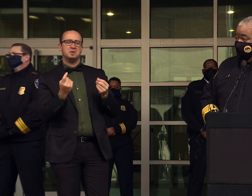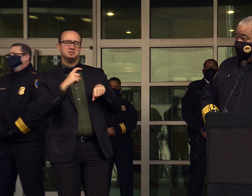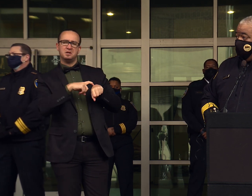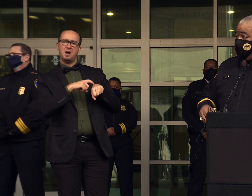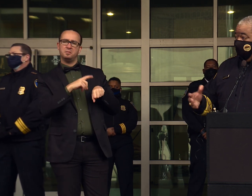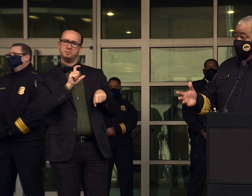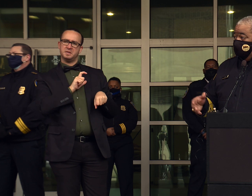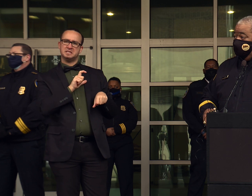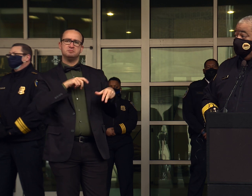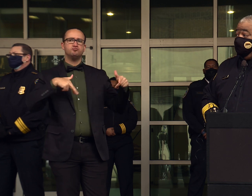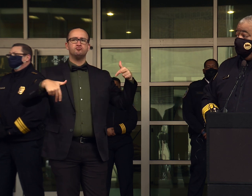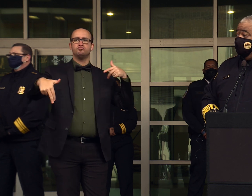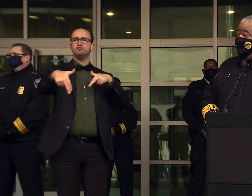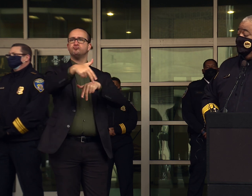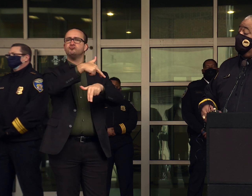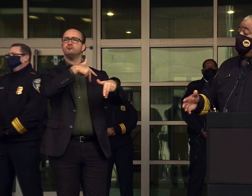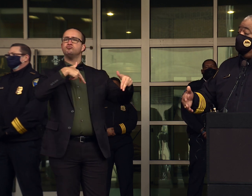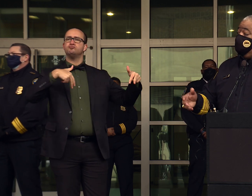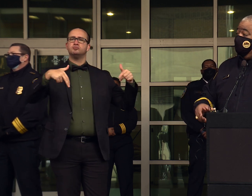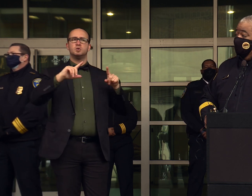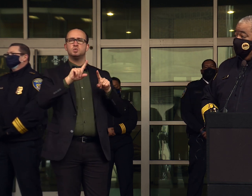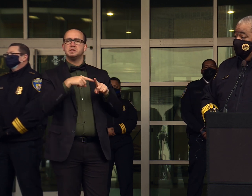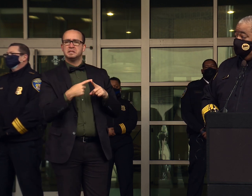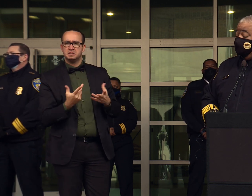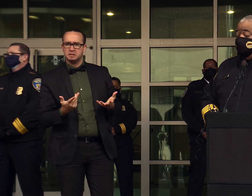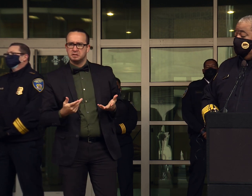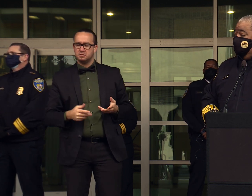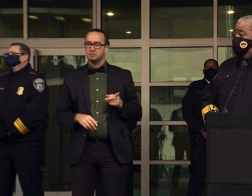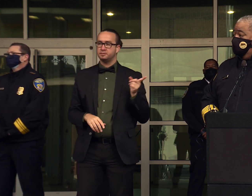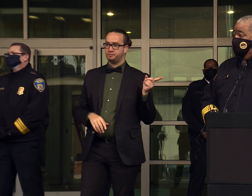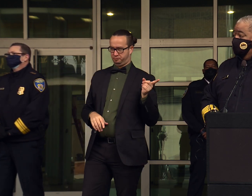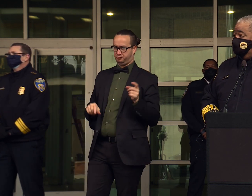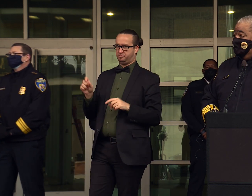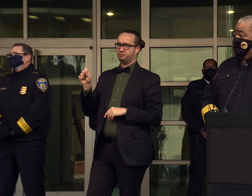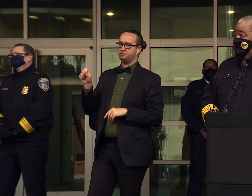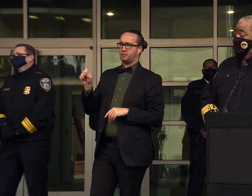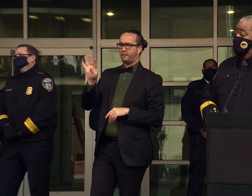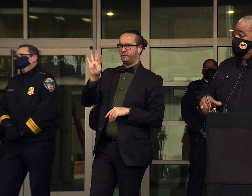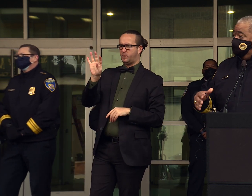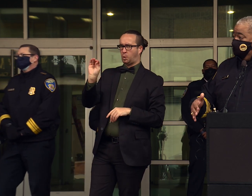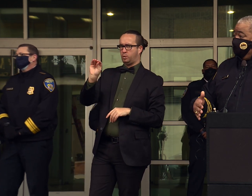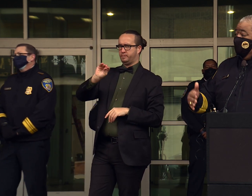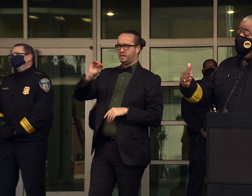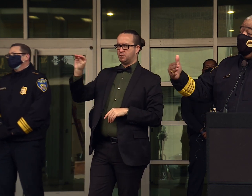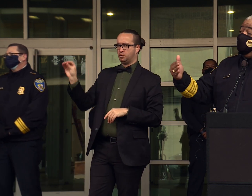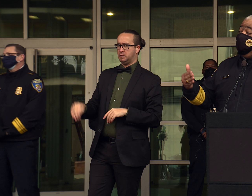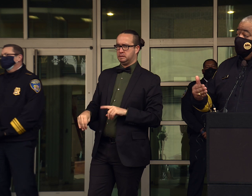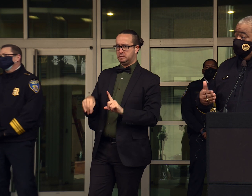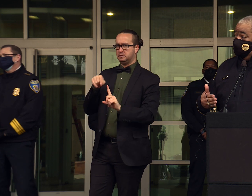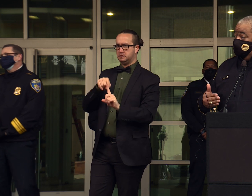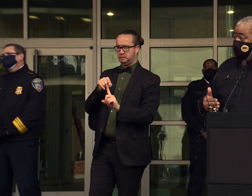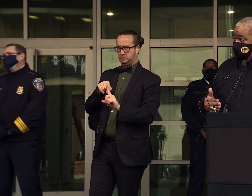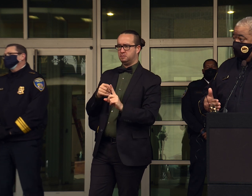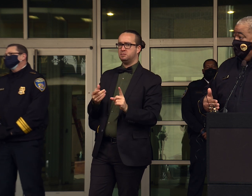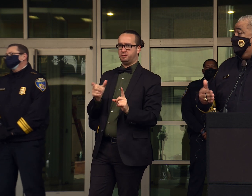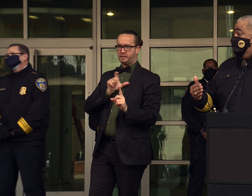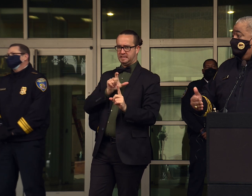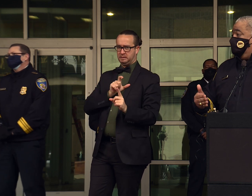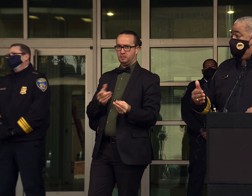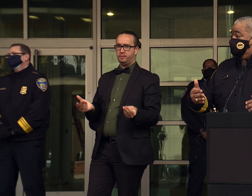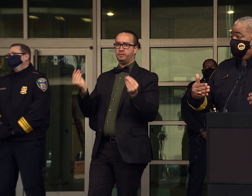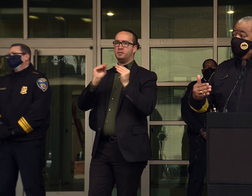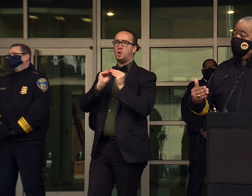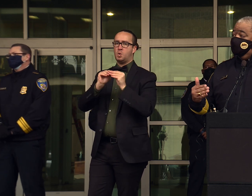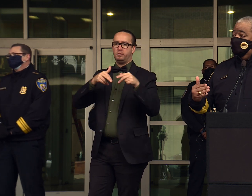the workday or the 8-hour shift free for community engagement. Certainly that requires free time and a reduction of work.